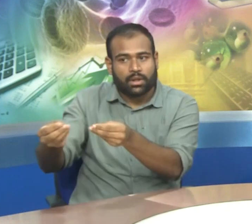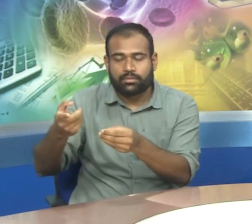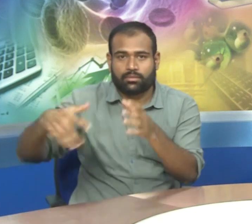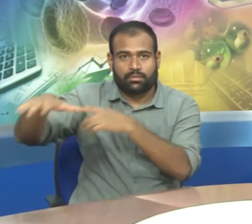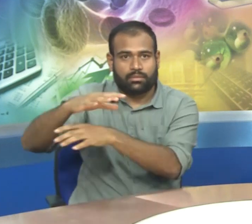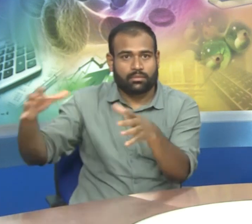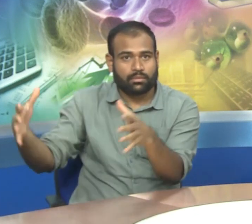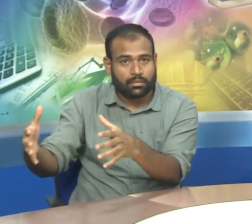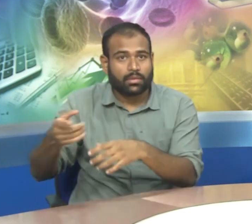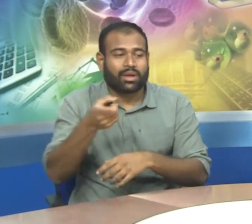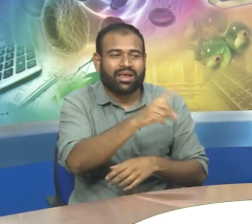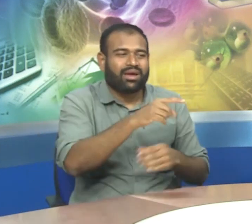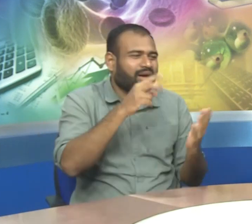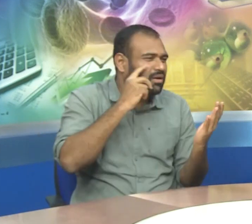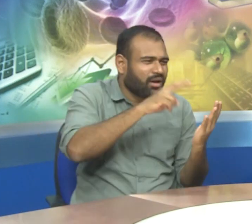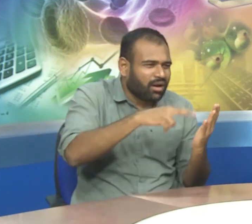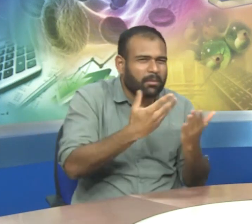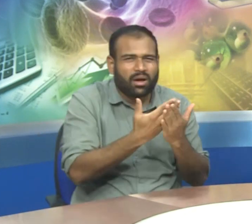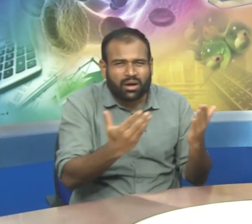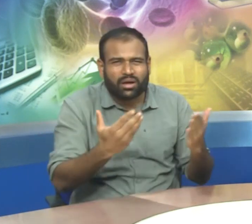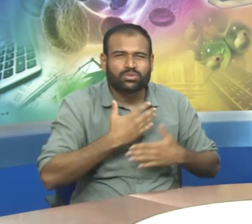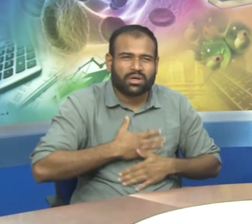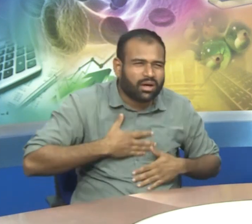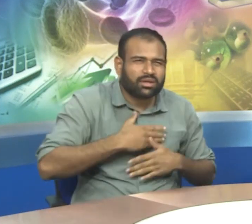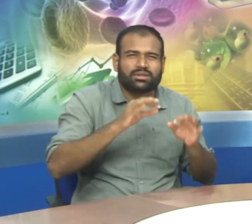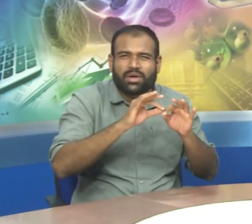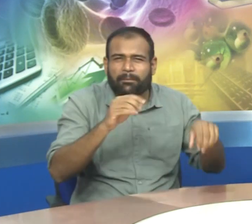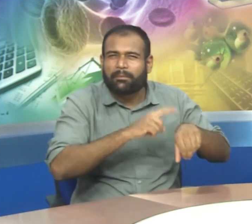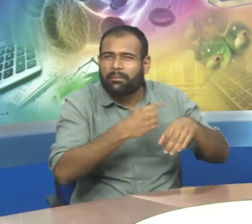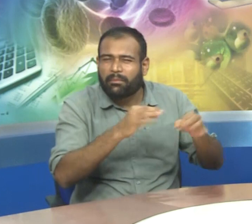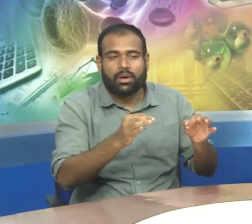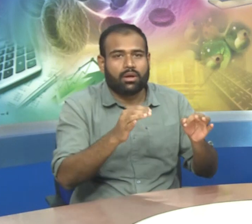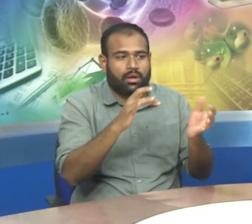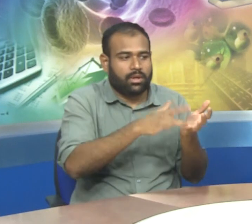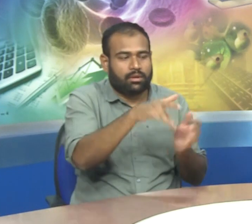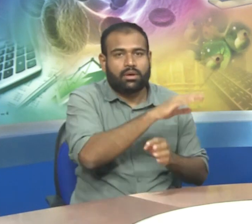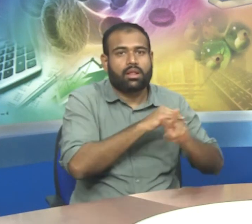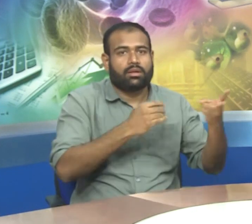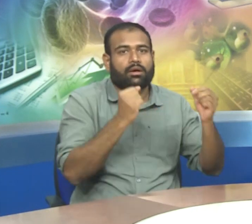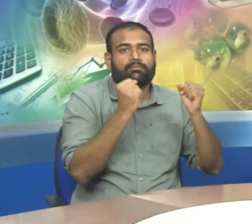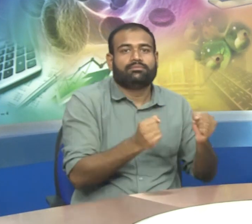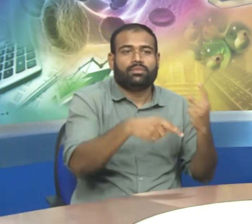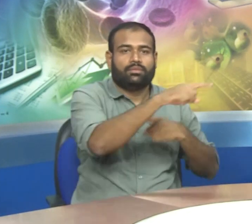And also, there is a reference counter where a professional assistance is provided.